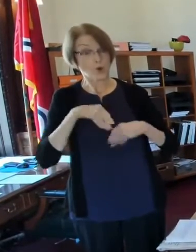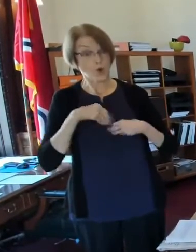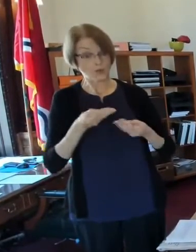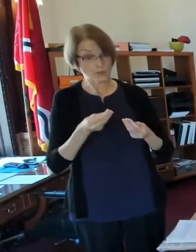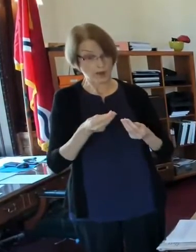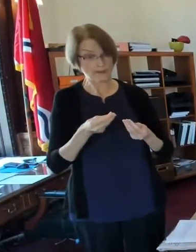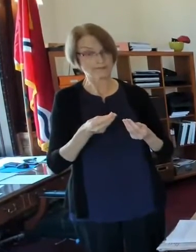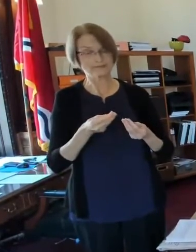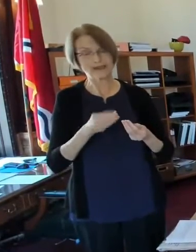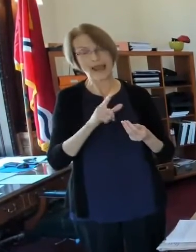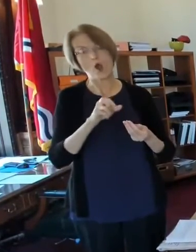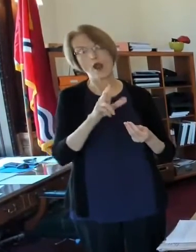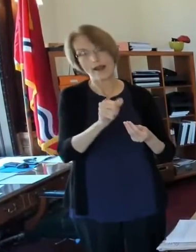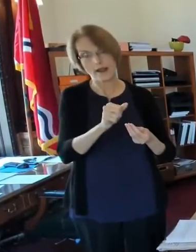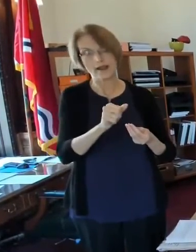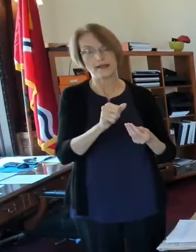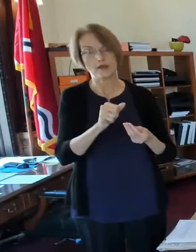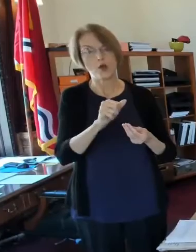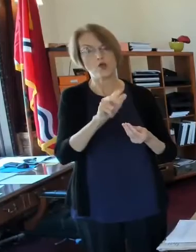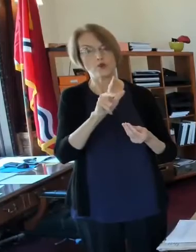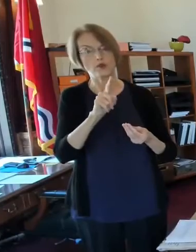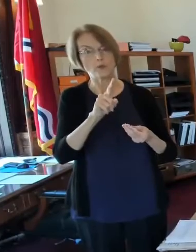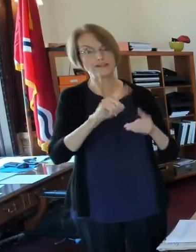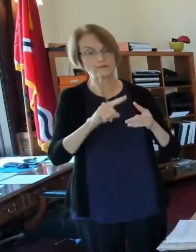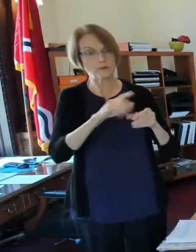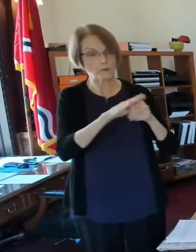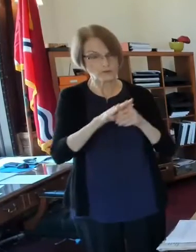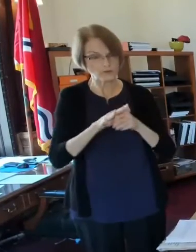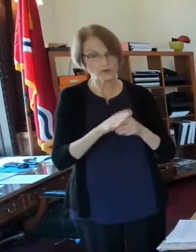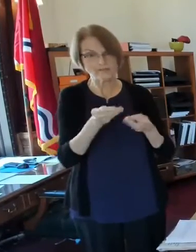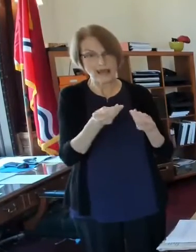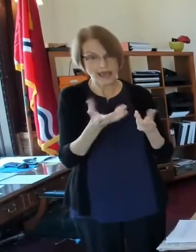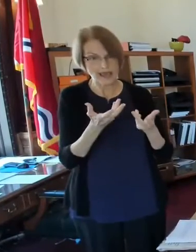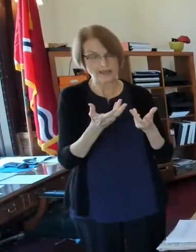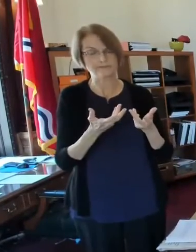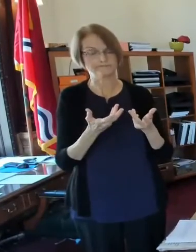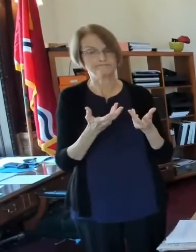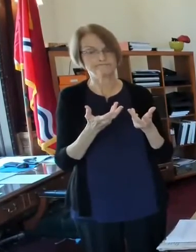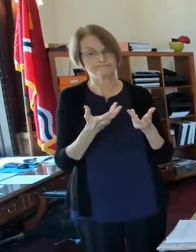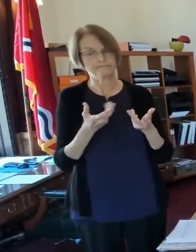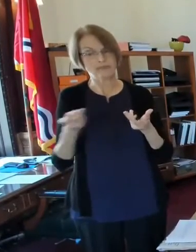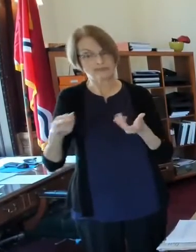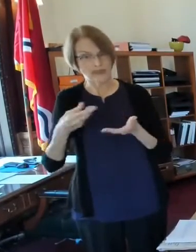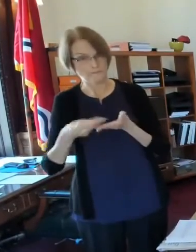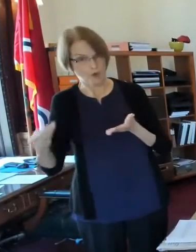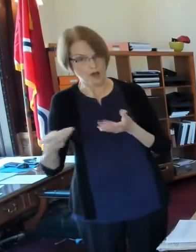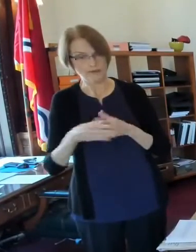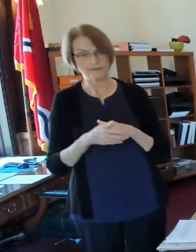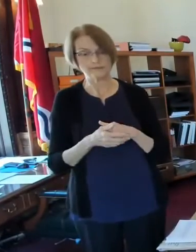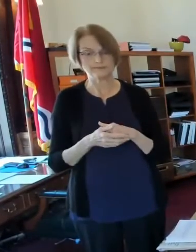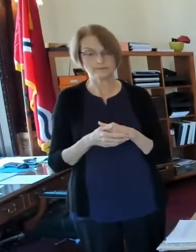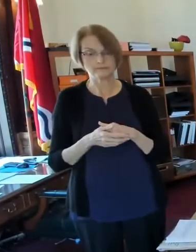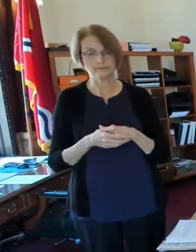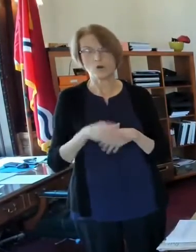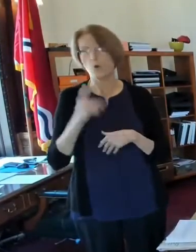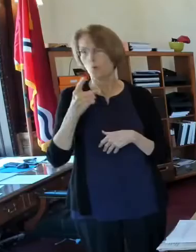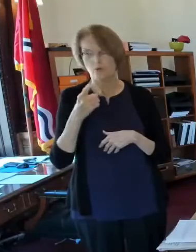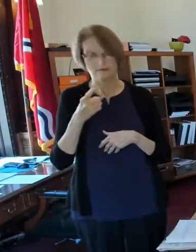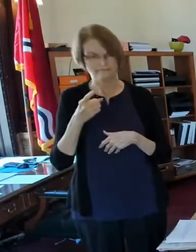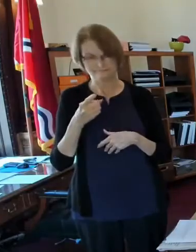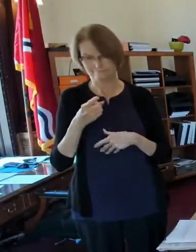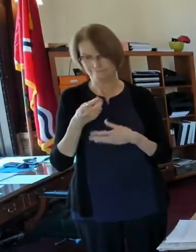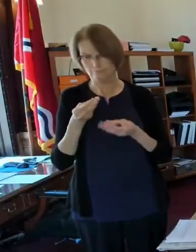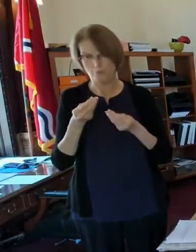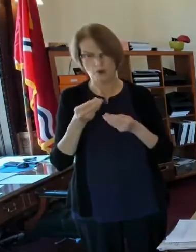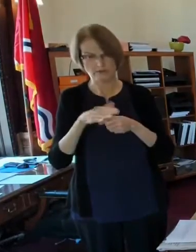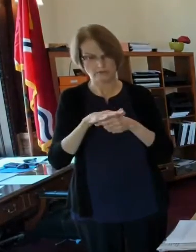LRA, actually 31 parcels from LRA and one parcel actually from the city of St. Louis, and for some reason that was